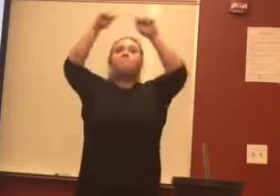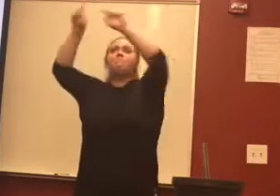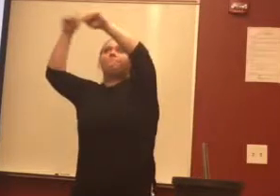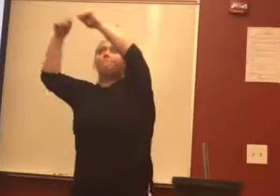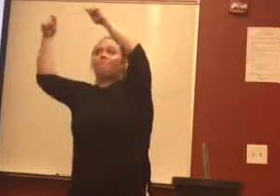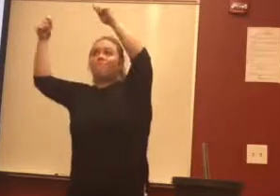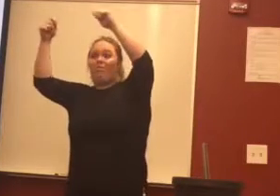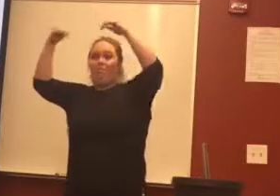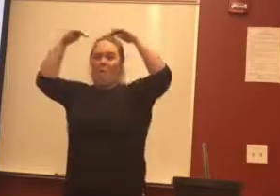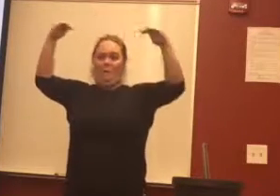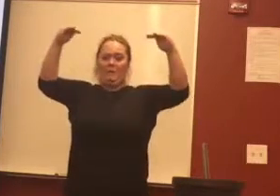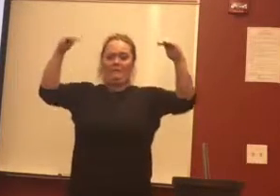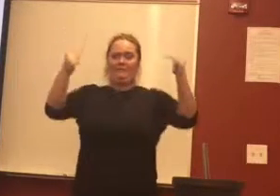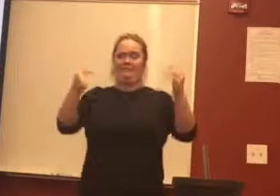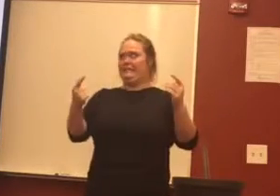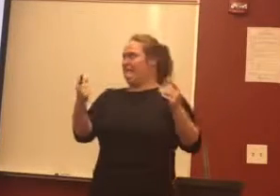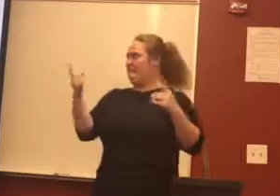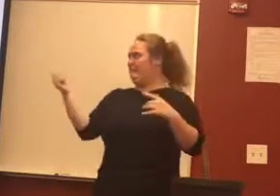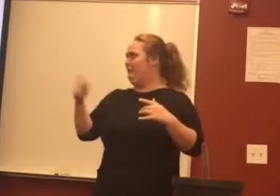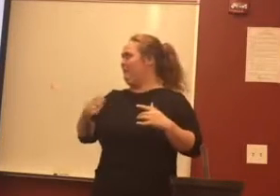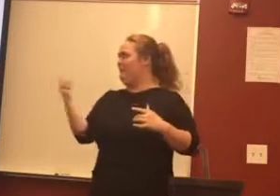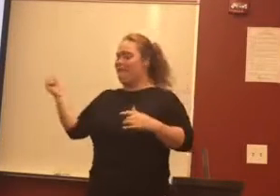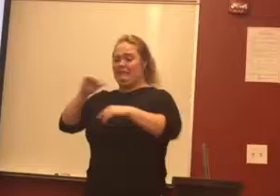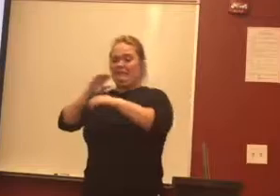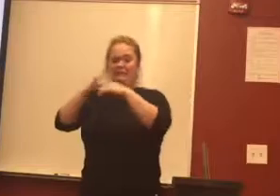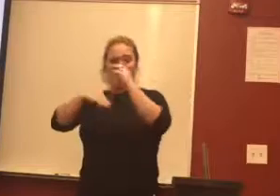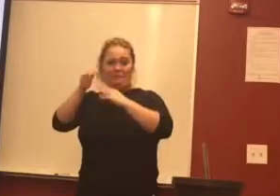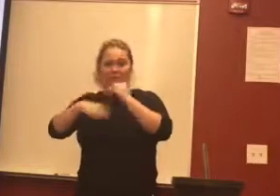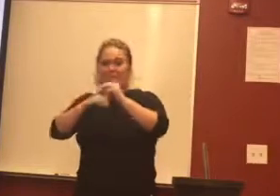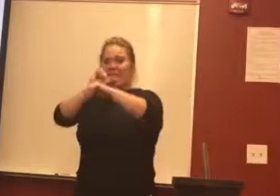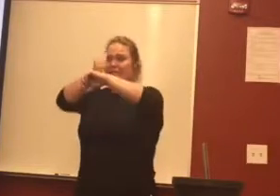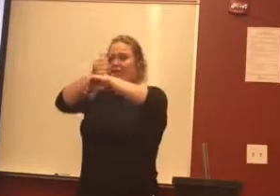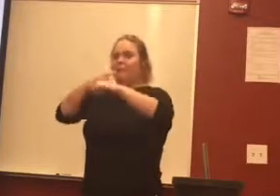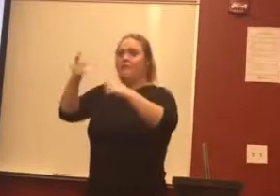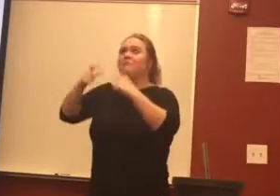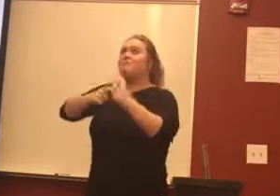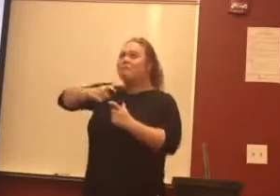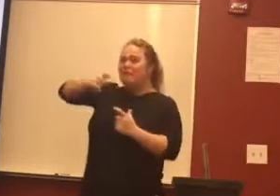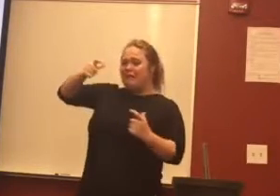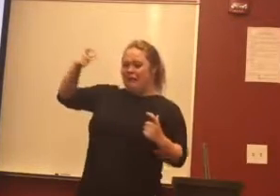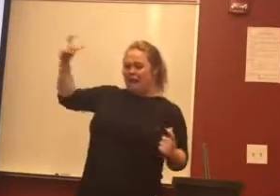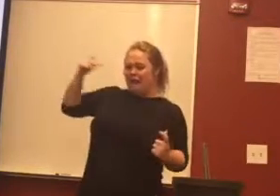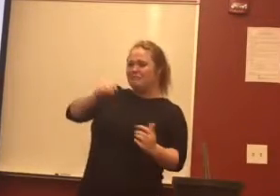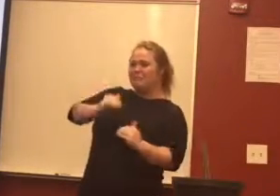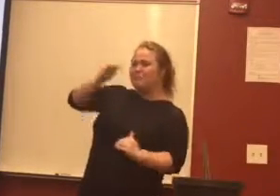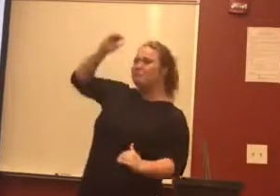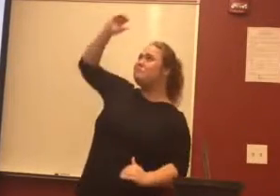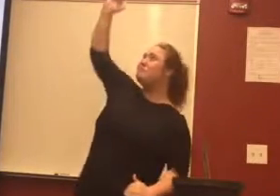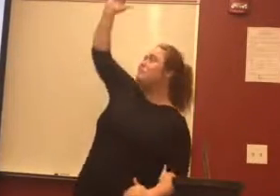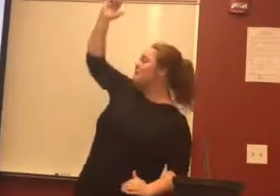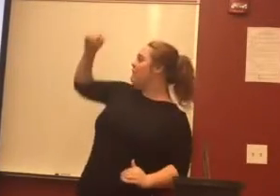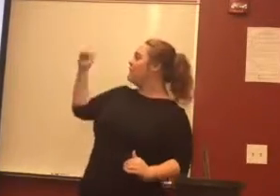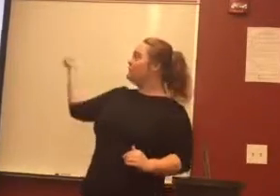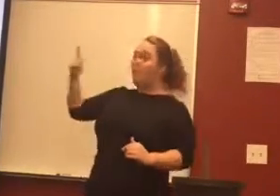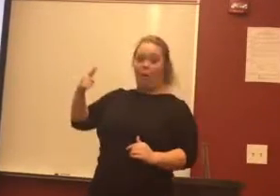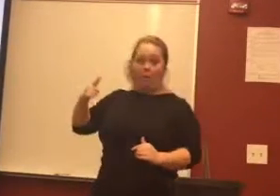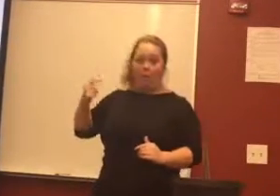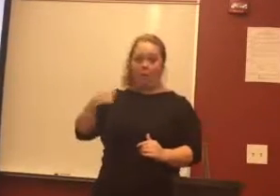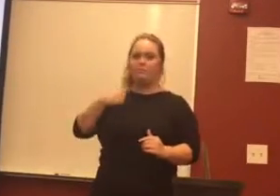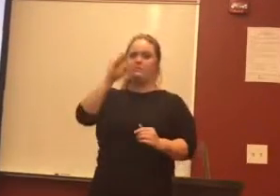together. And then these buildings are freaking ginormous. This is all bamboo. This is all scaffolding, so they